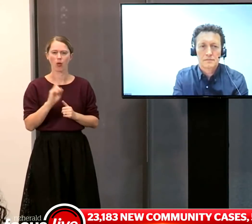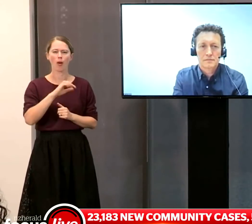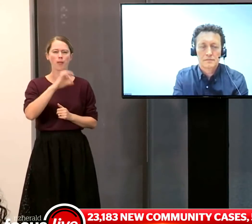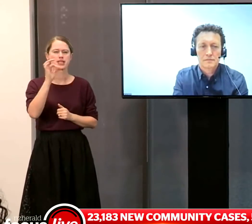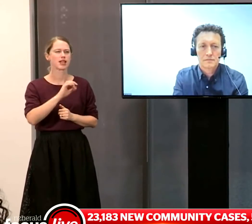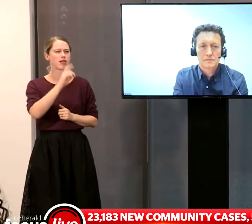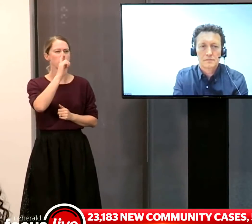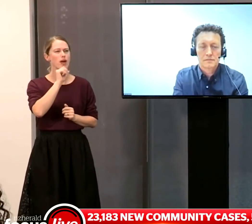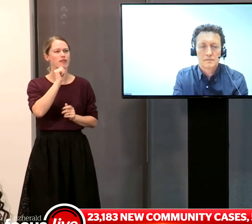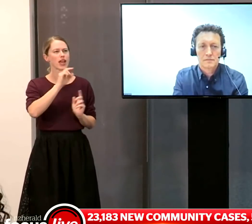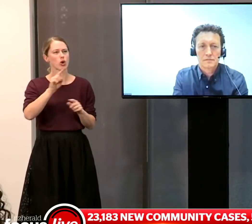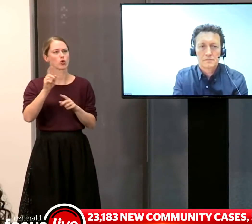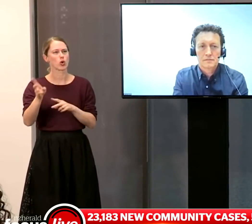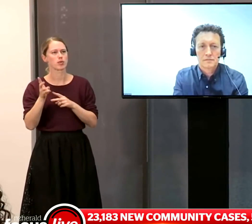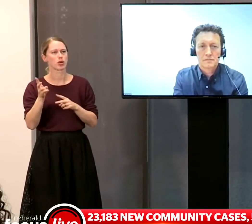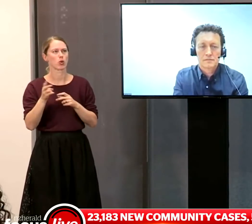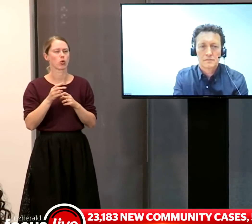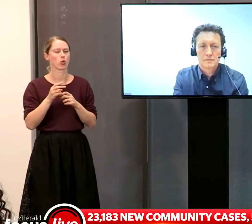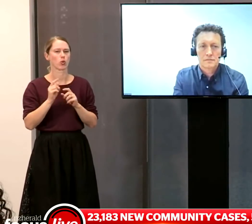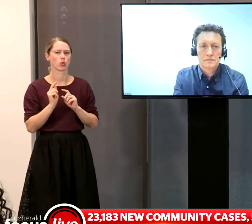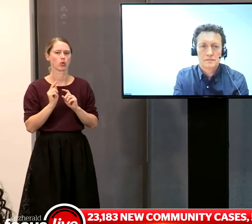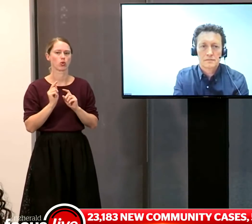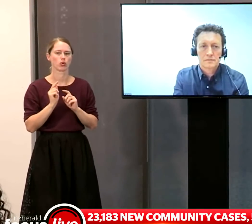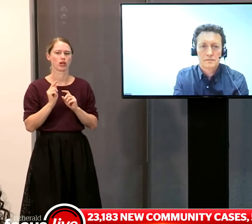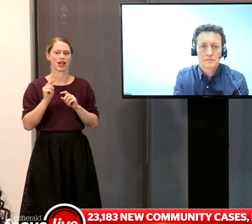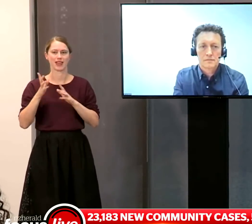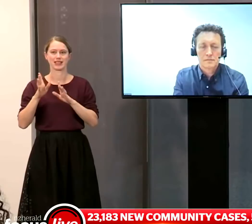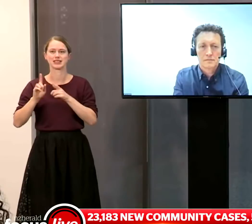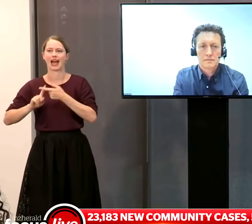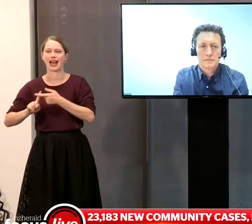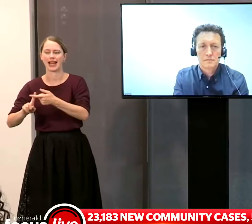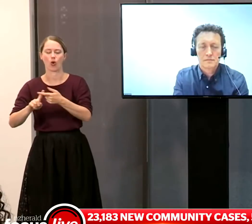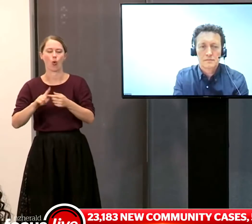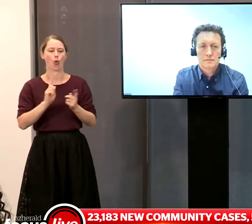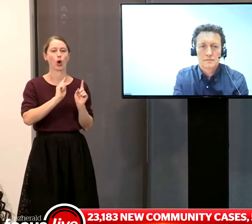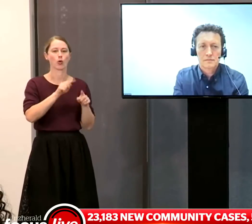being hospitalised or being to hospital are